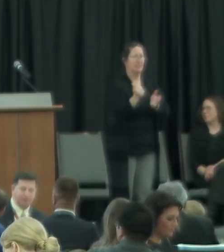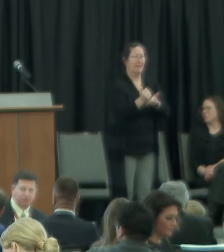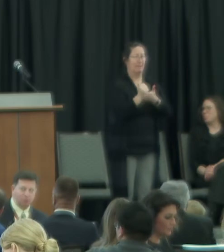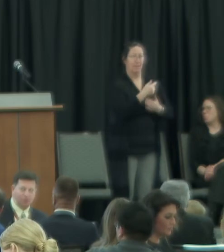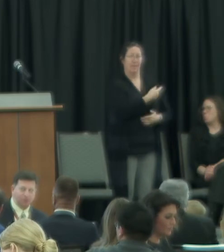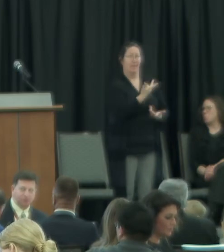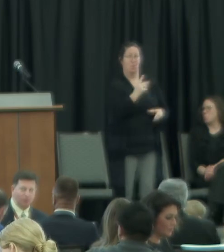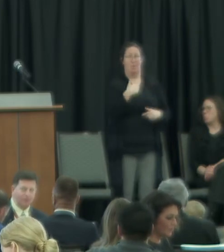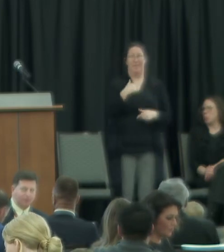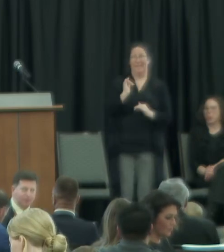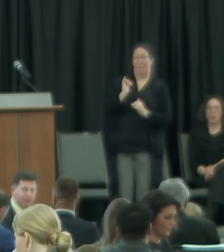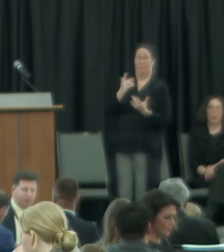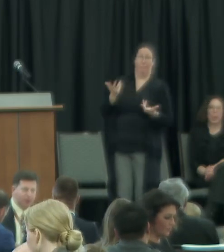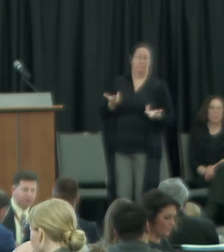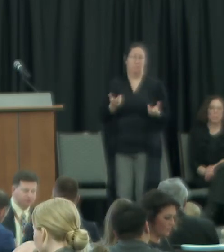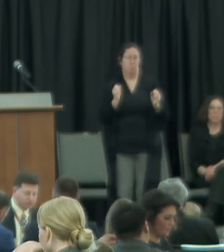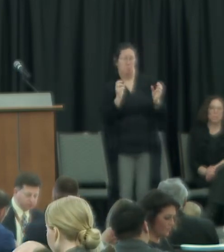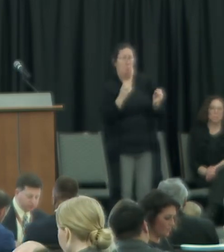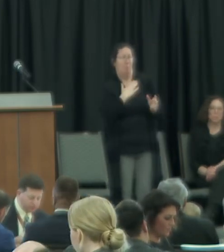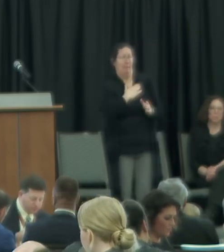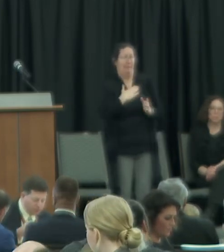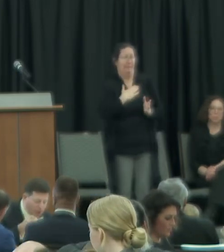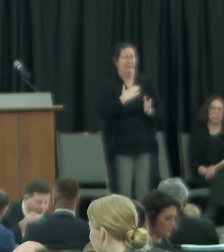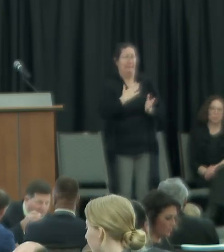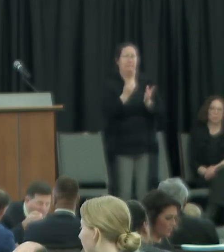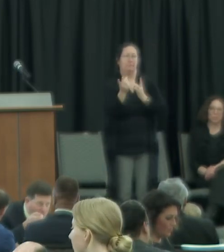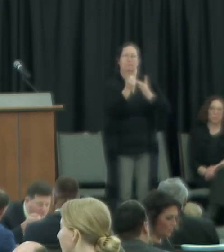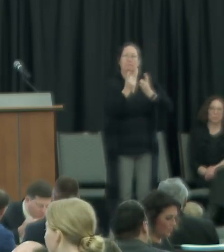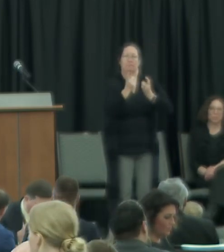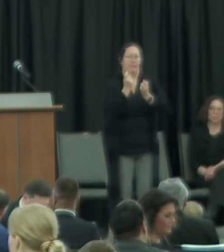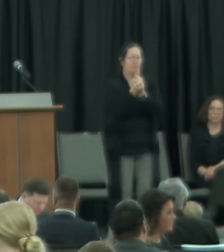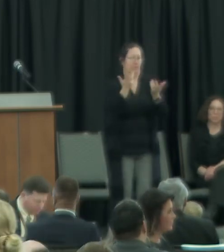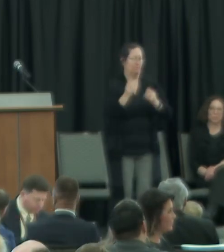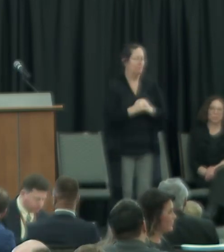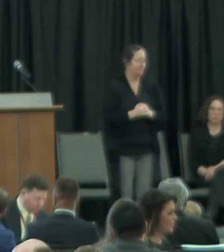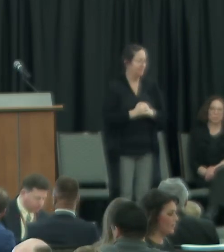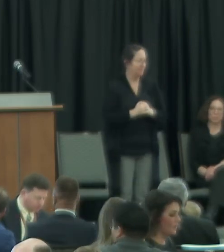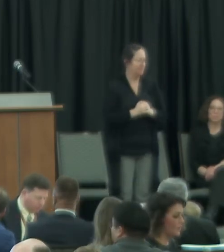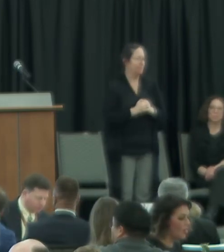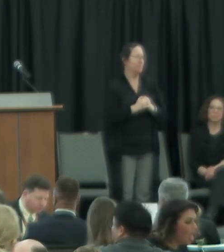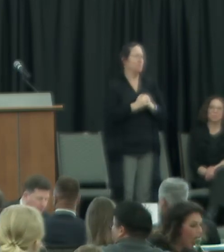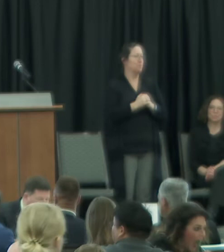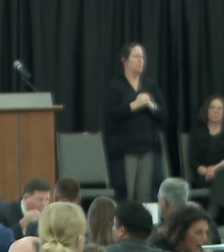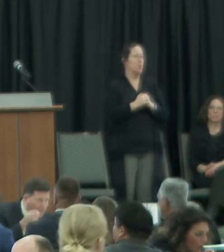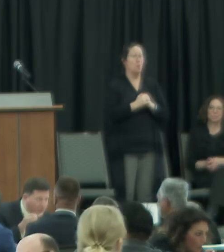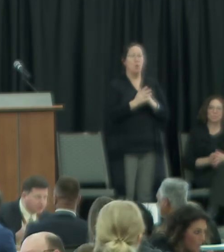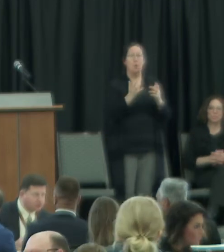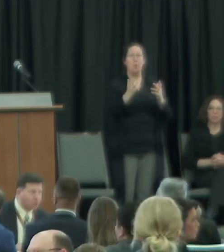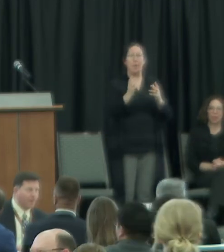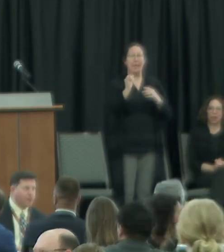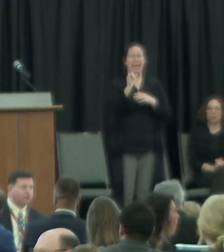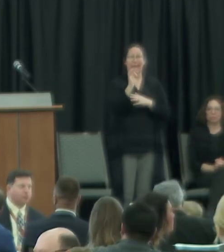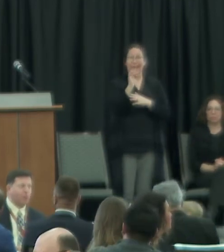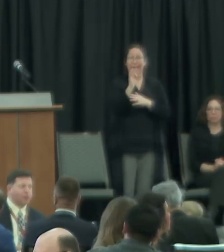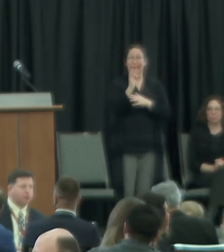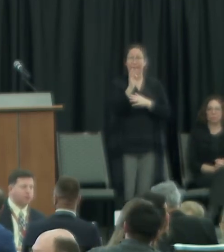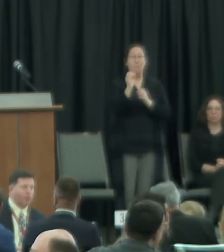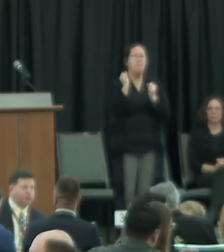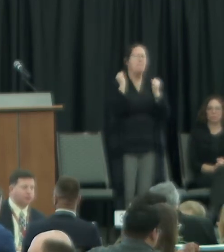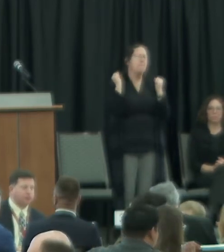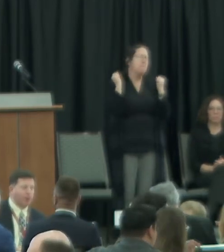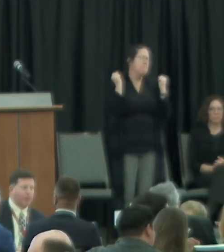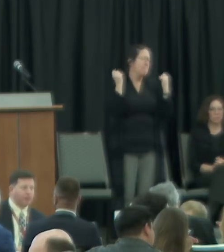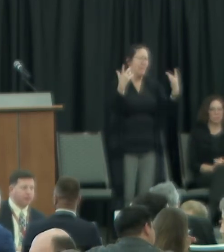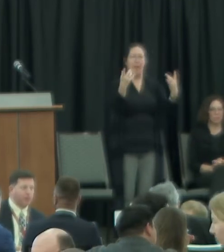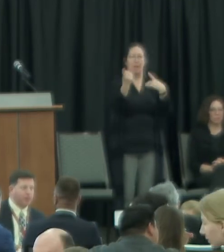Rogers doesn't either. So please ask those questions, and we'll look forward to hearing from you then. If there's a plethora of